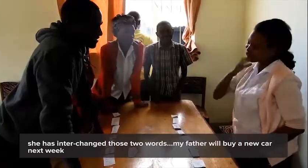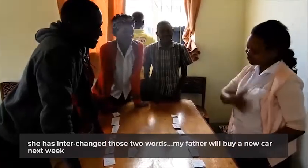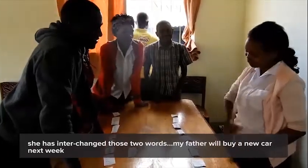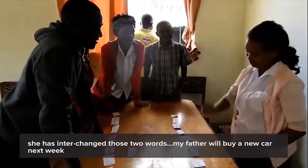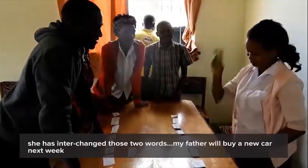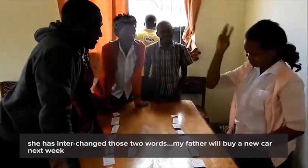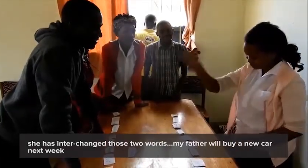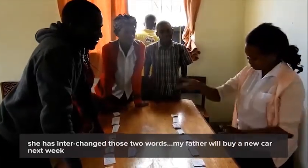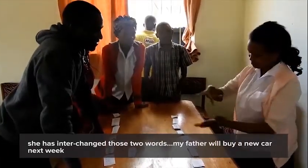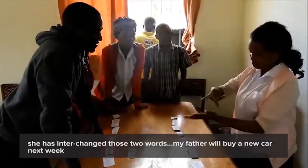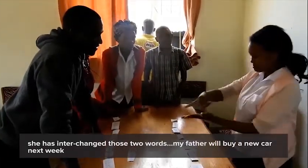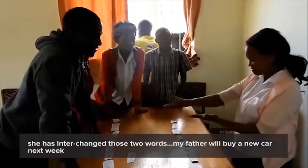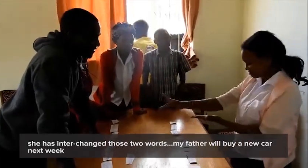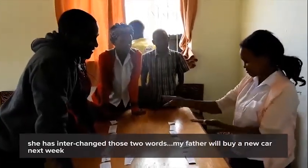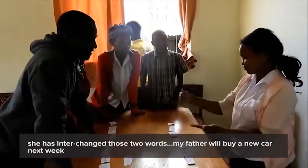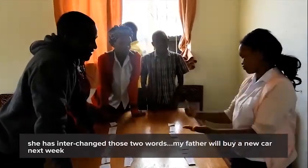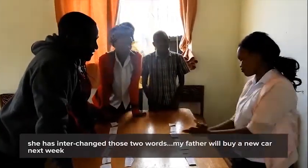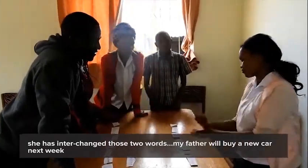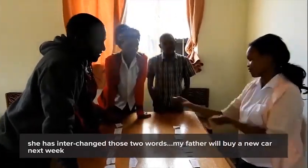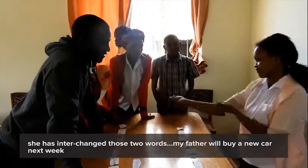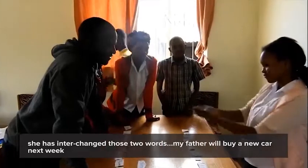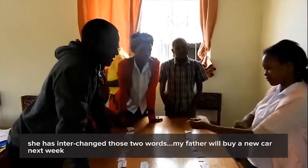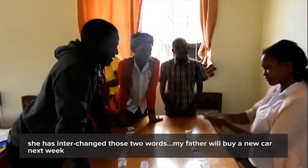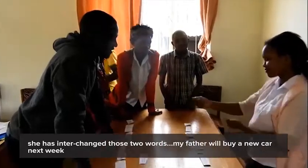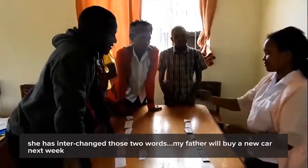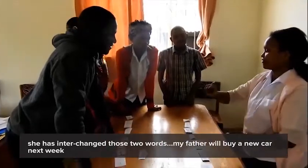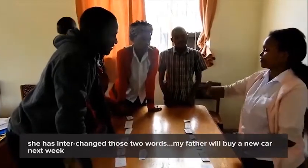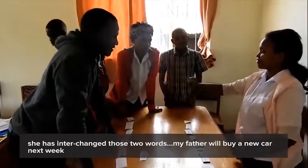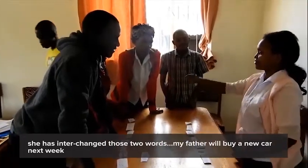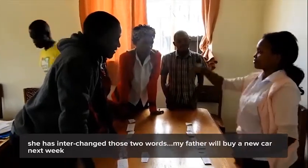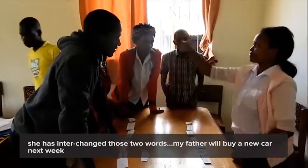My father will buy a new car next week.